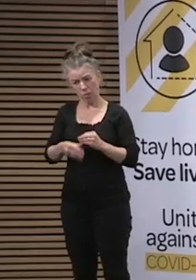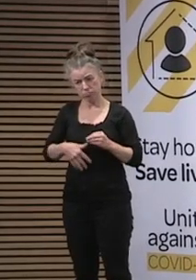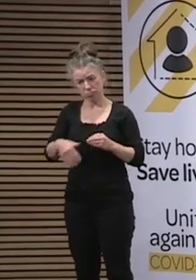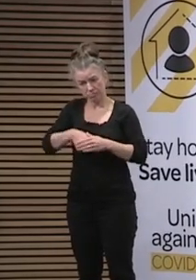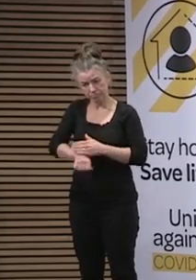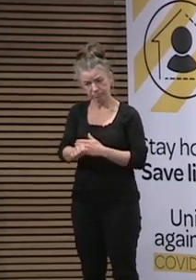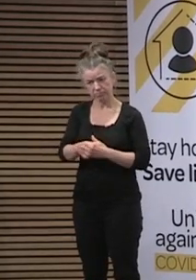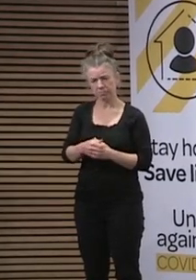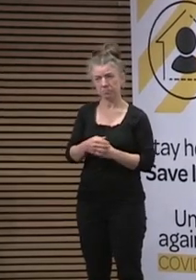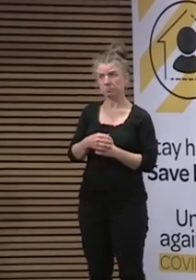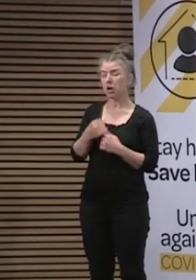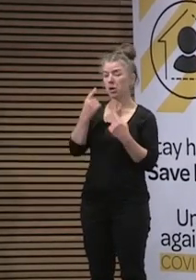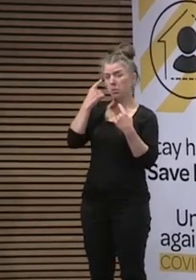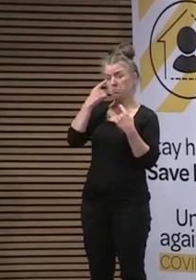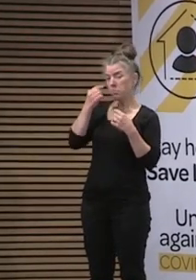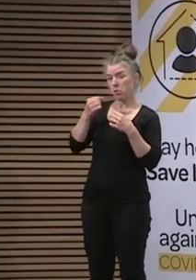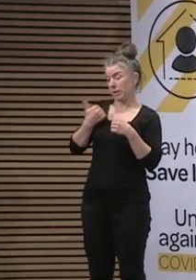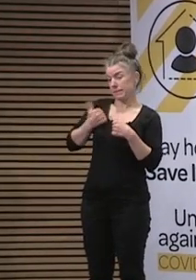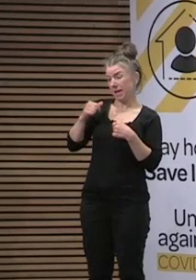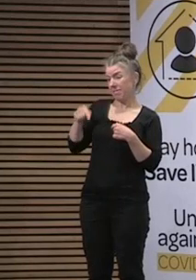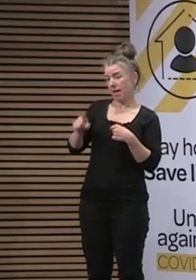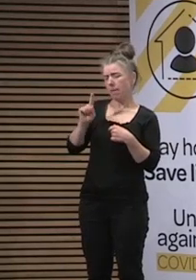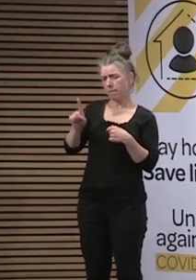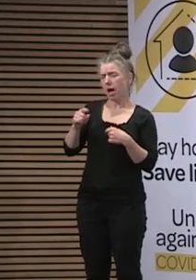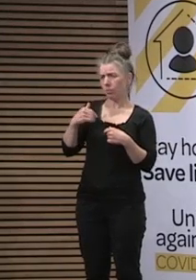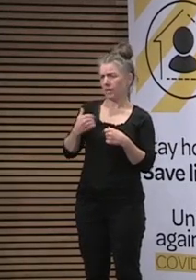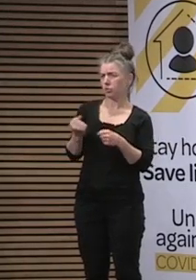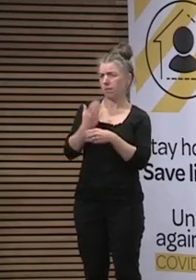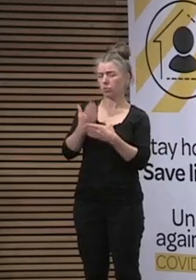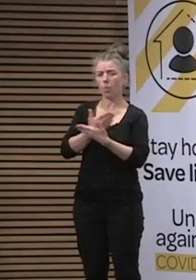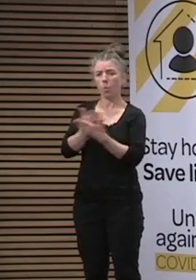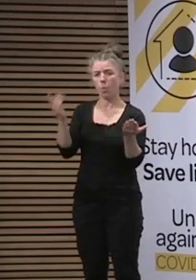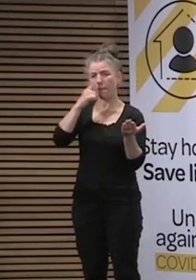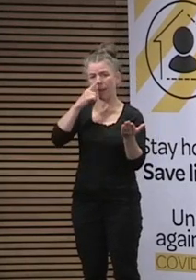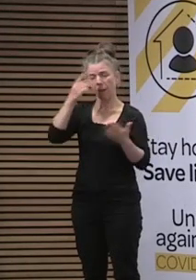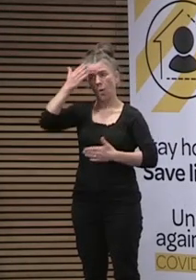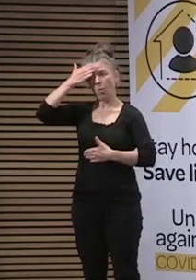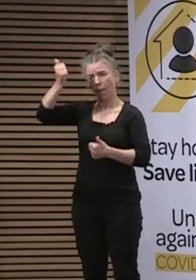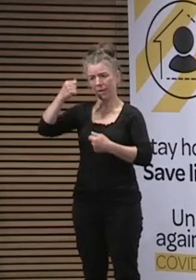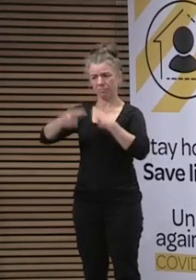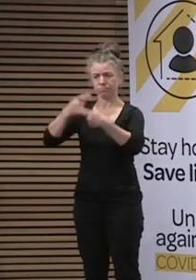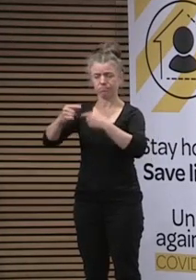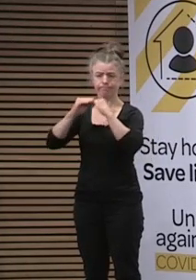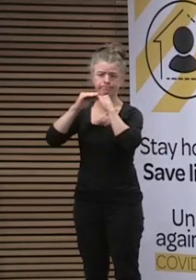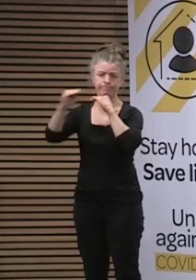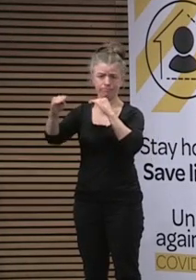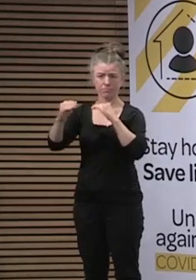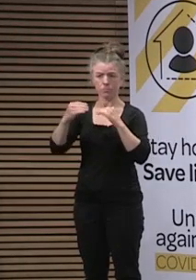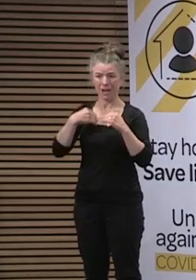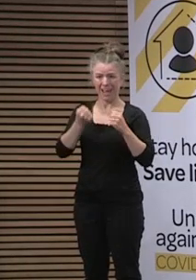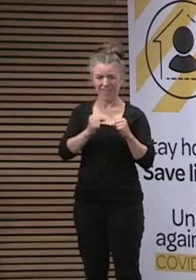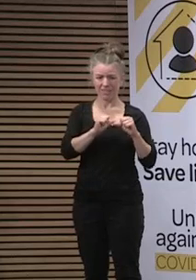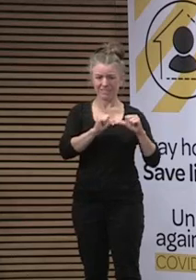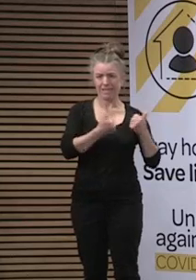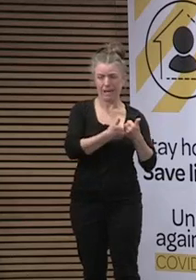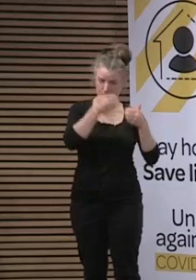us is ensuring that people's mental well-being is looked after, and so that's a focused work stream on that. We want to make sure that everybody